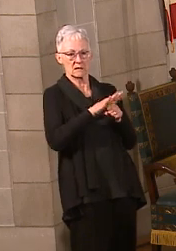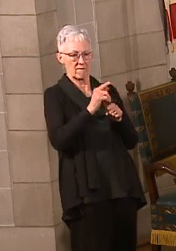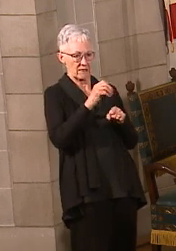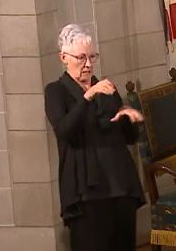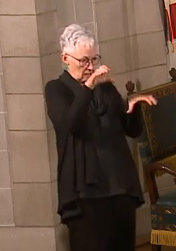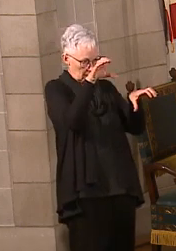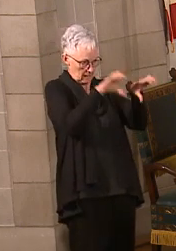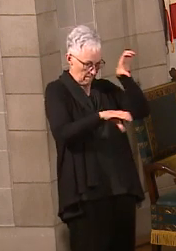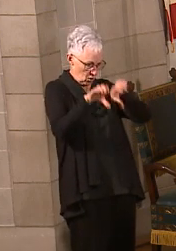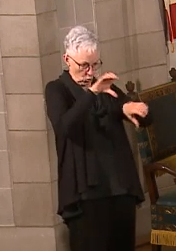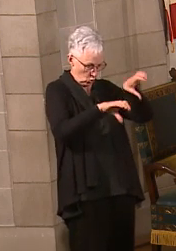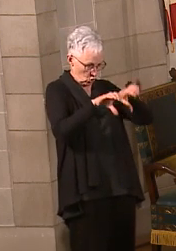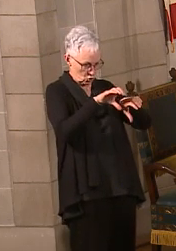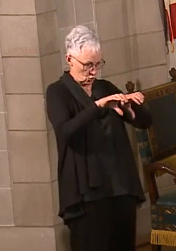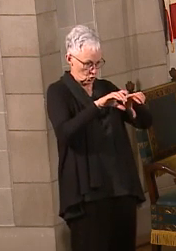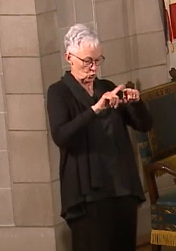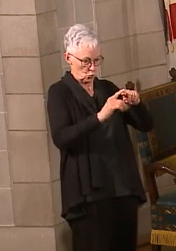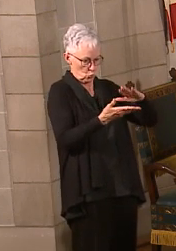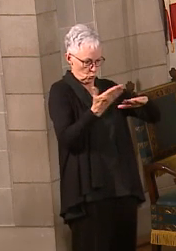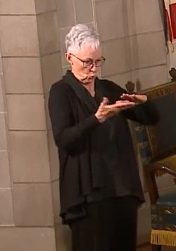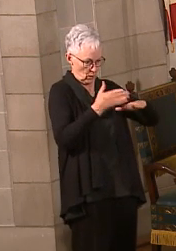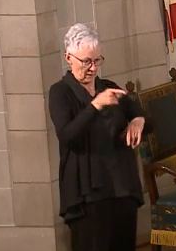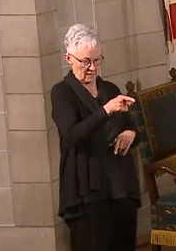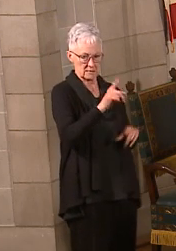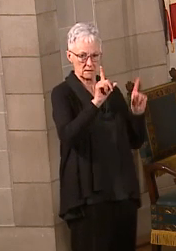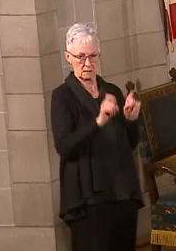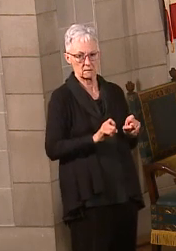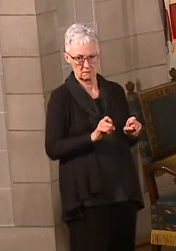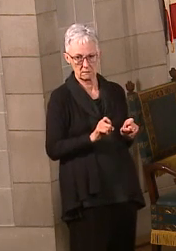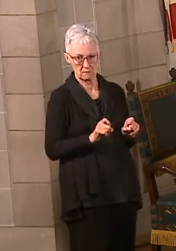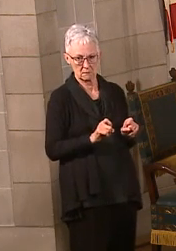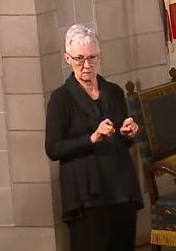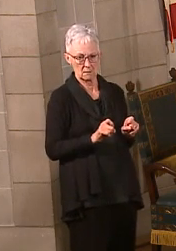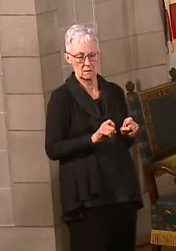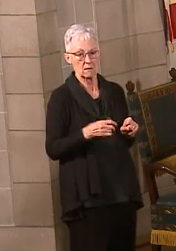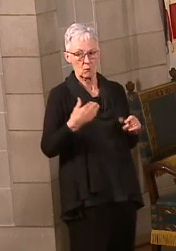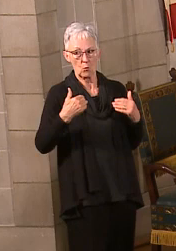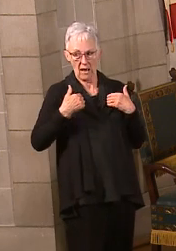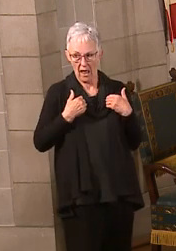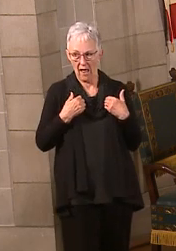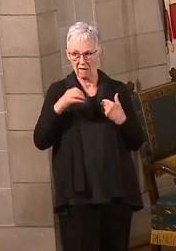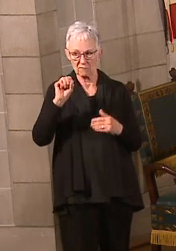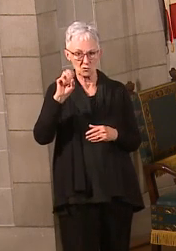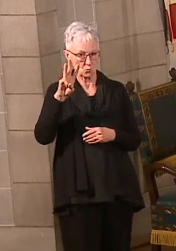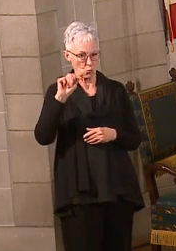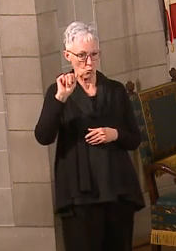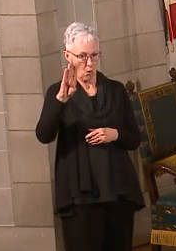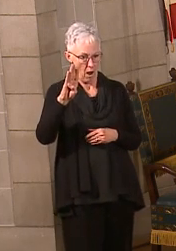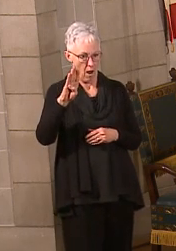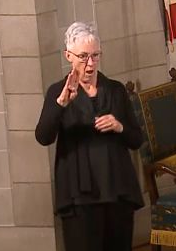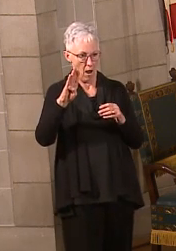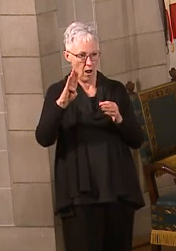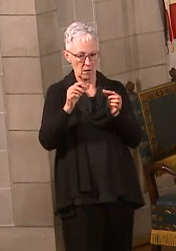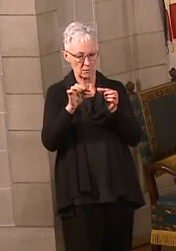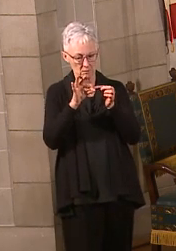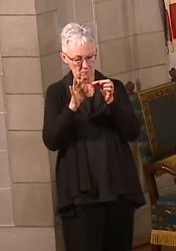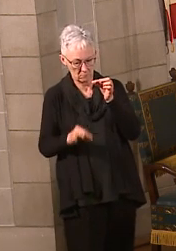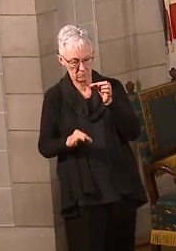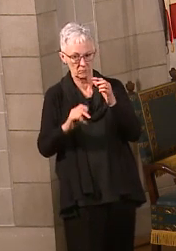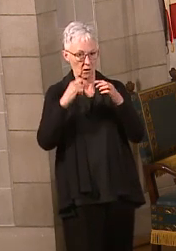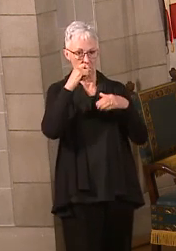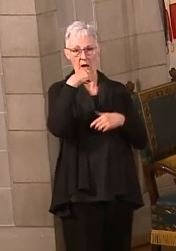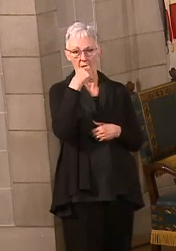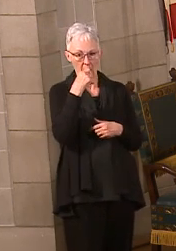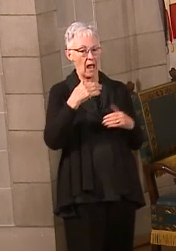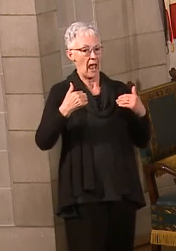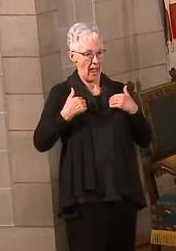got, the swabs and test tubes, but we have to have the reagents to actually run the test to be able to know whether that is positive or negative. And that's the rate